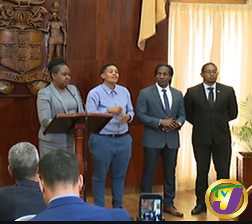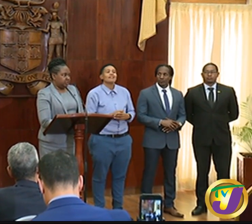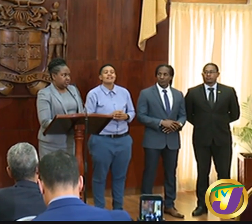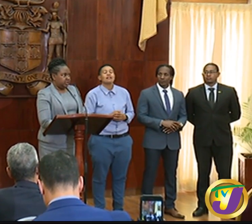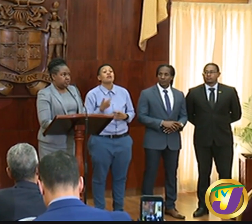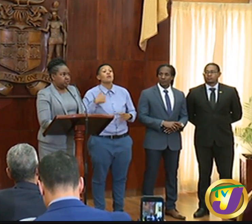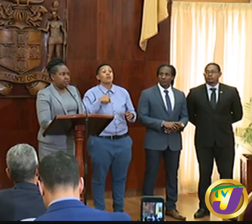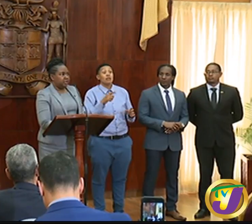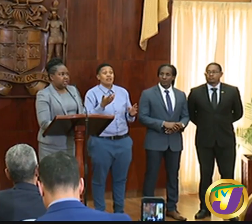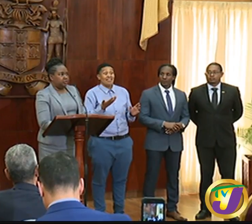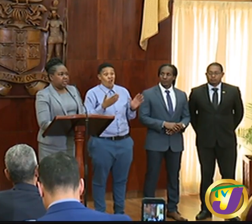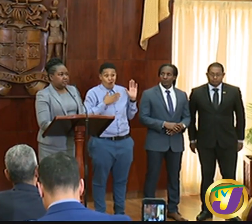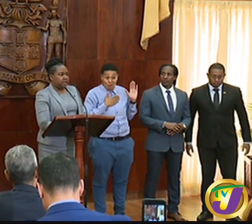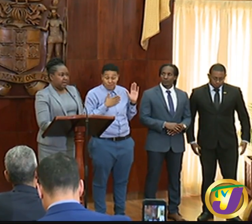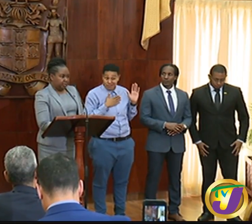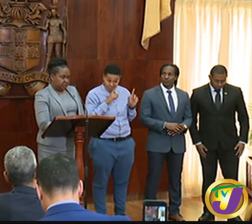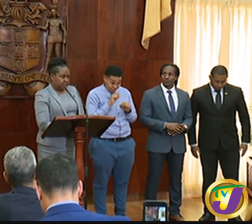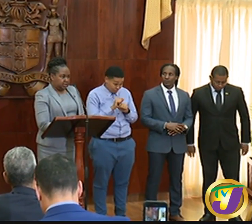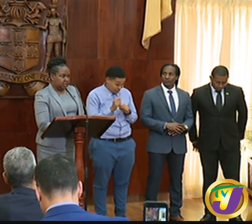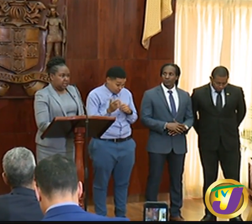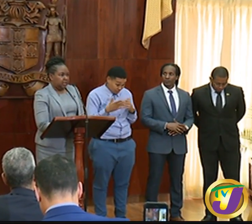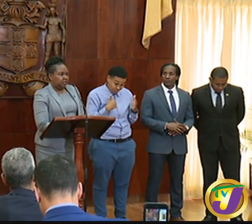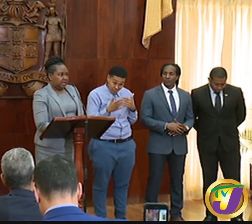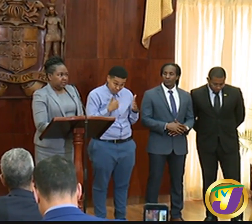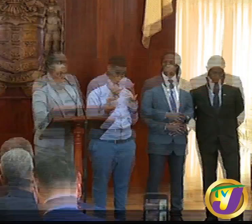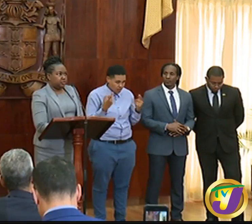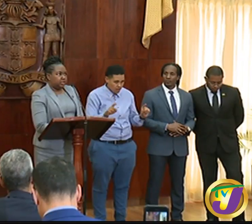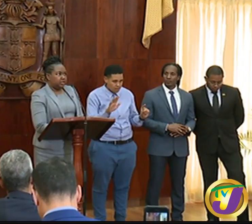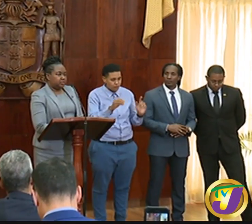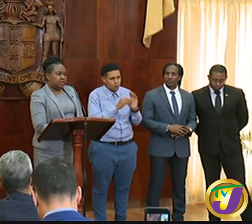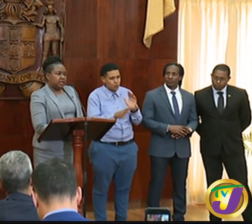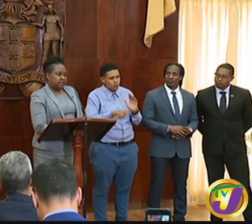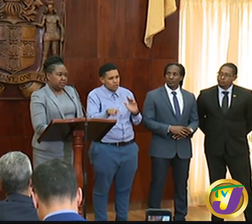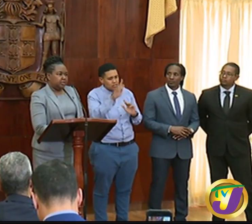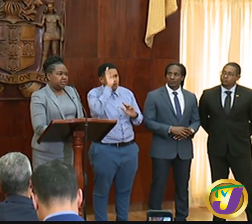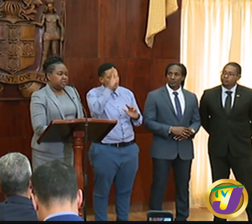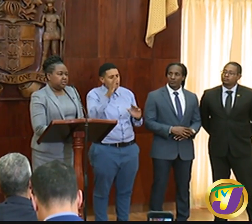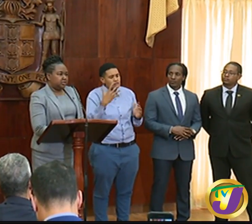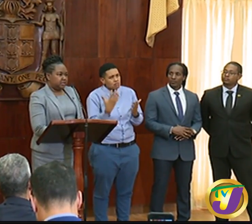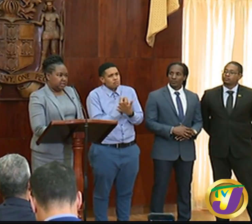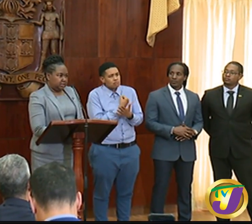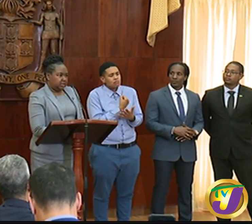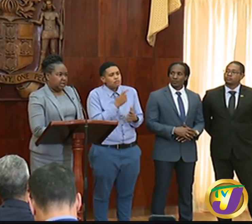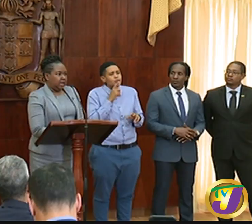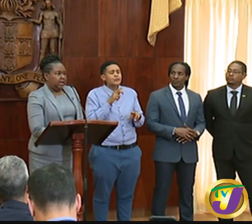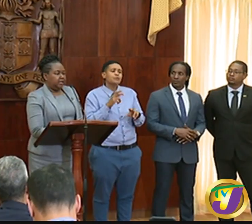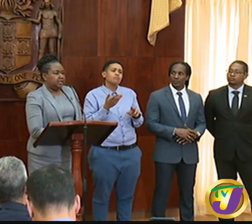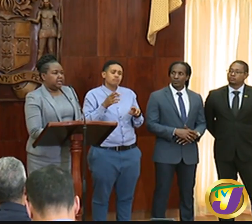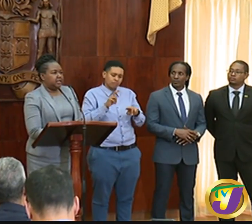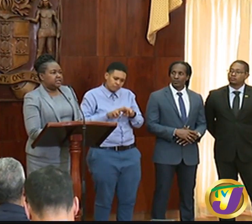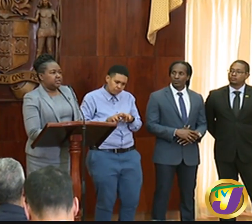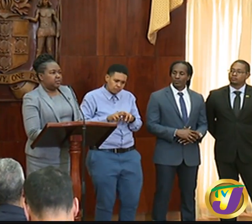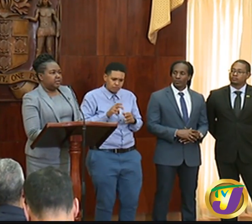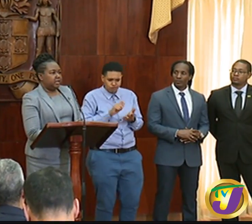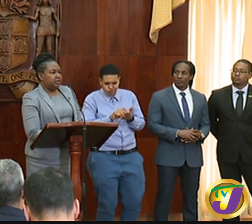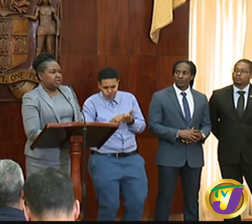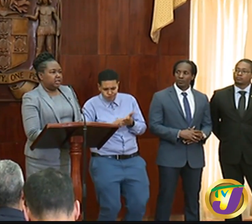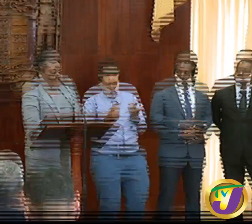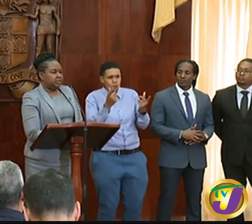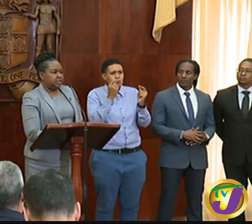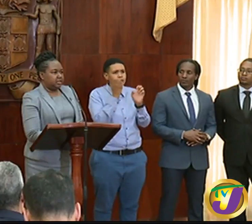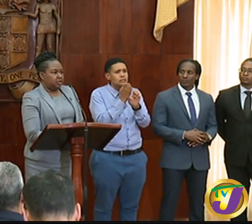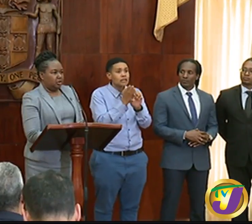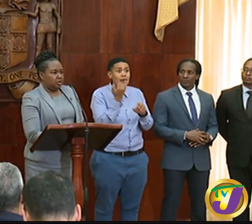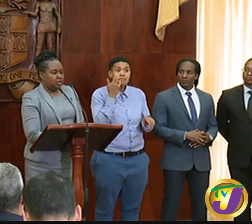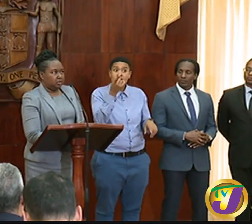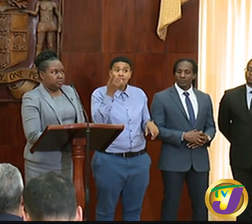committed, however, to ensuring that whatever happens, that the students will get an opportunity to sit, and in cases where they are not